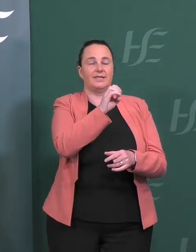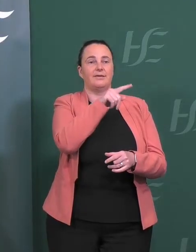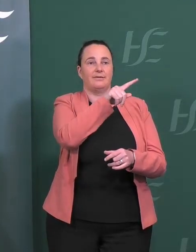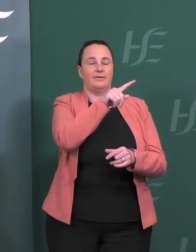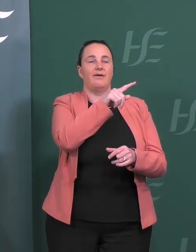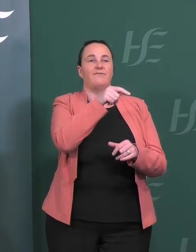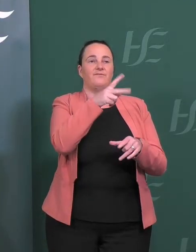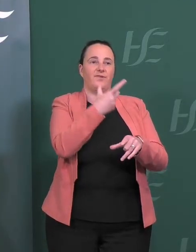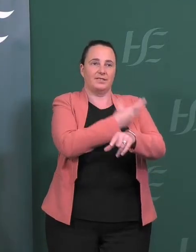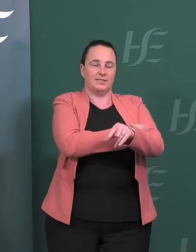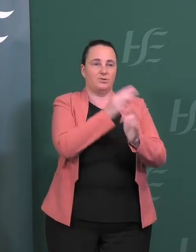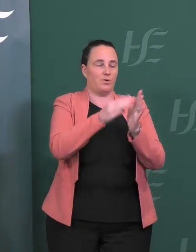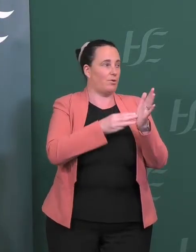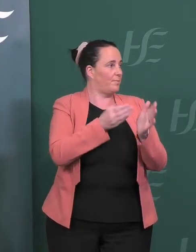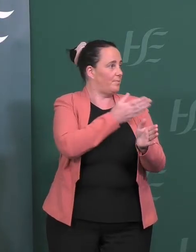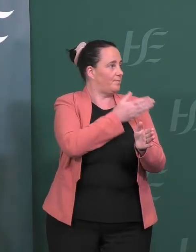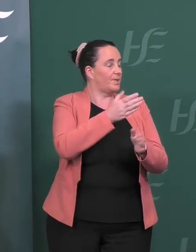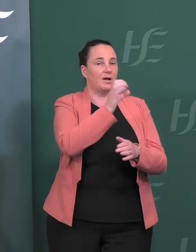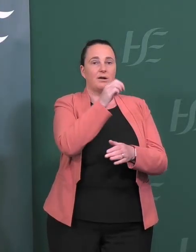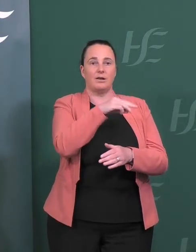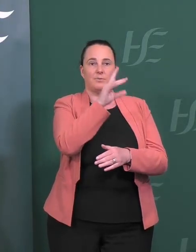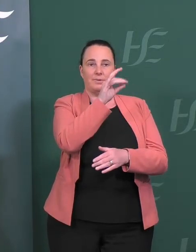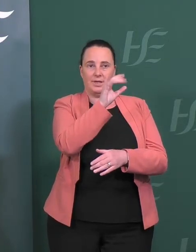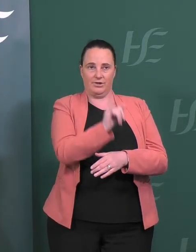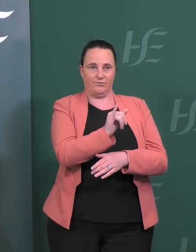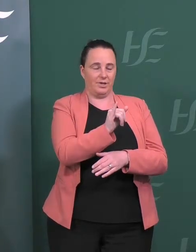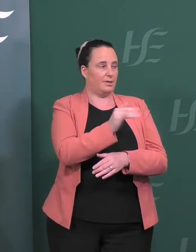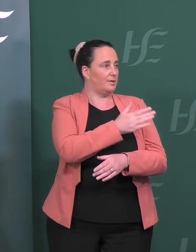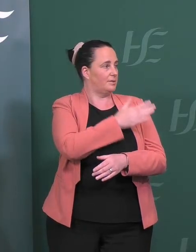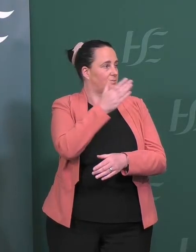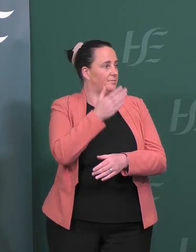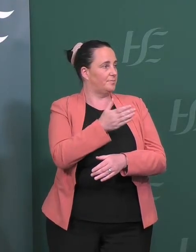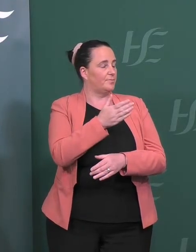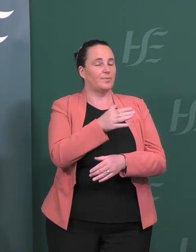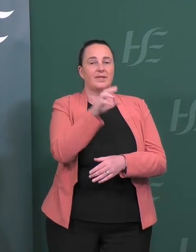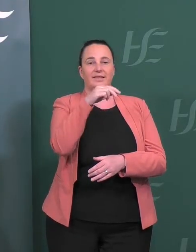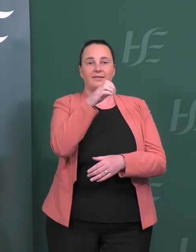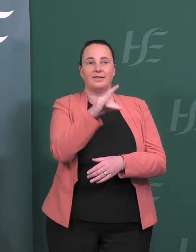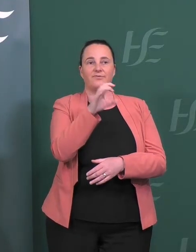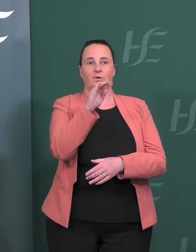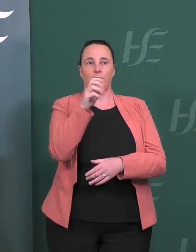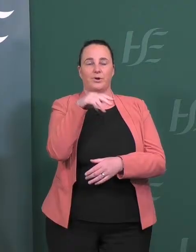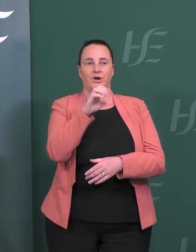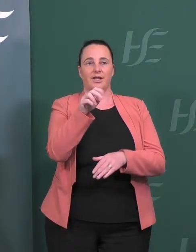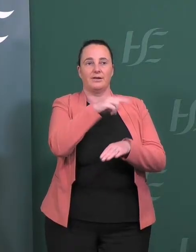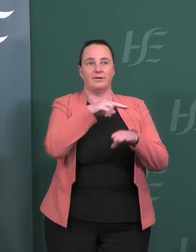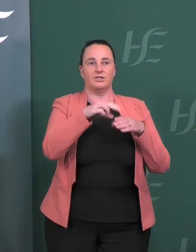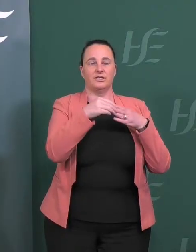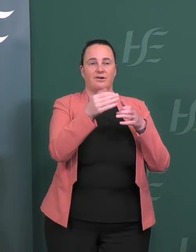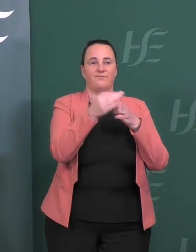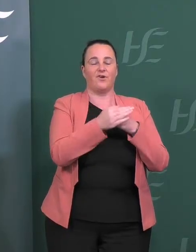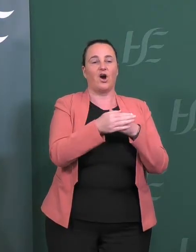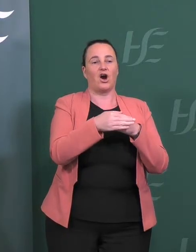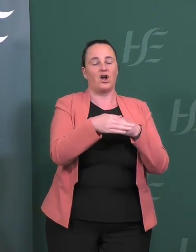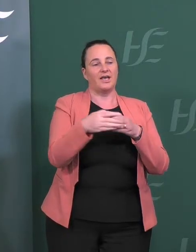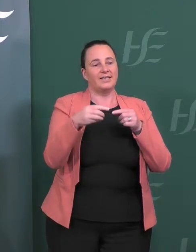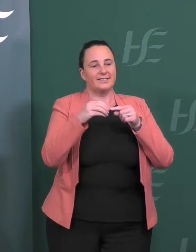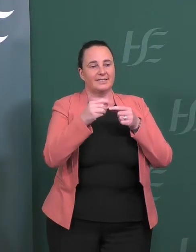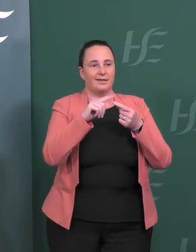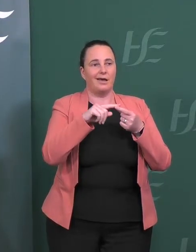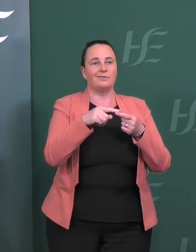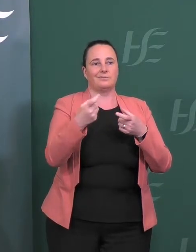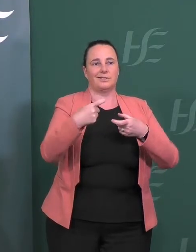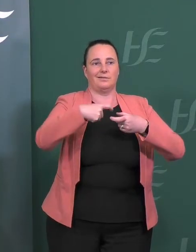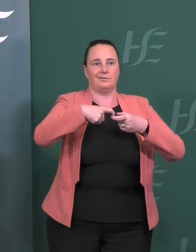for the Vaccination Programme. Colin Henry, Chief Clinical Officer, HSE. Niamh O'Byrne, National Lead for Testing and Contact Tracing. Paul